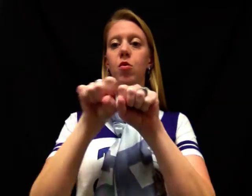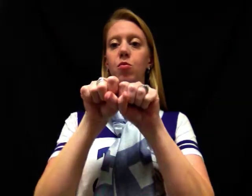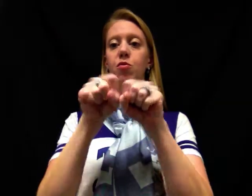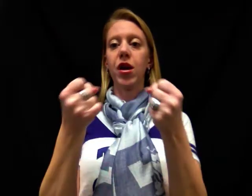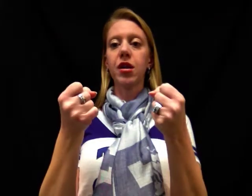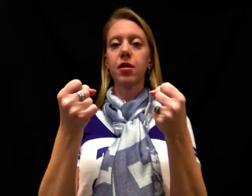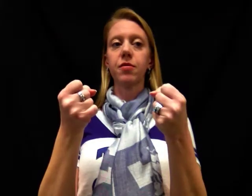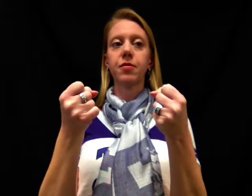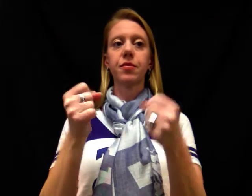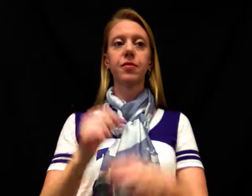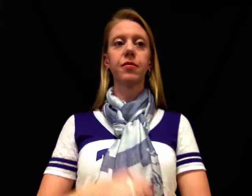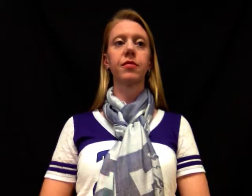break,